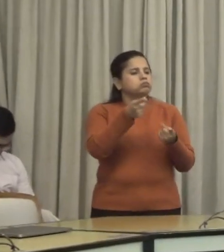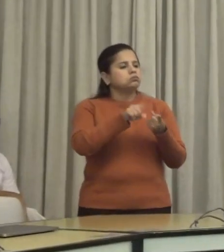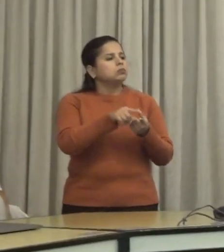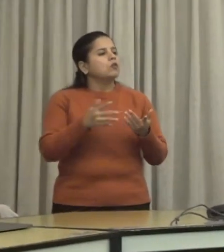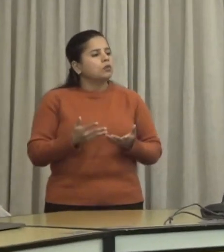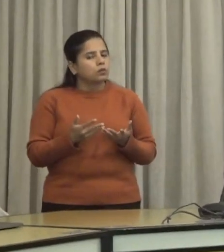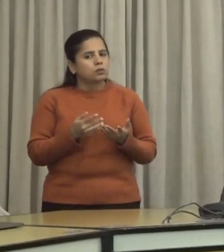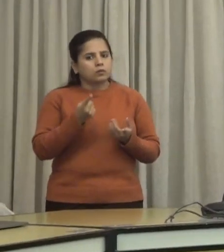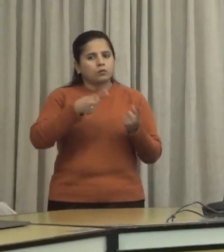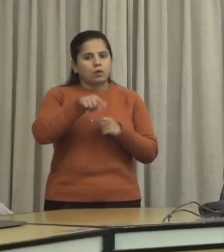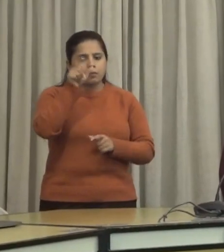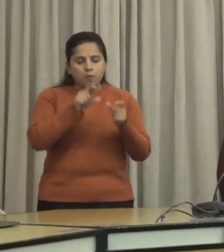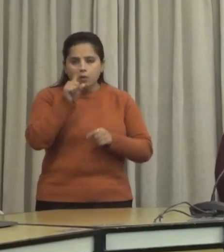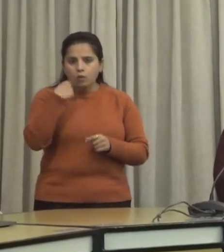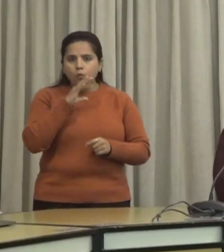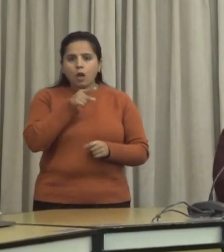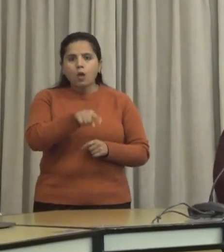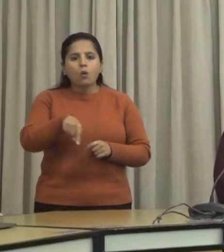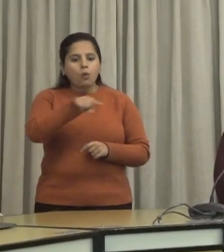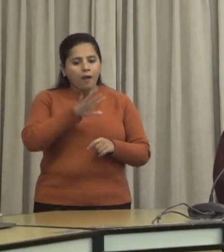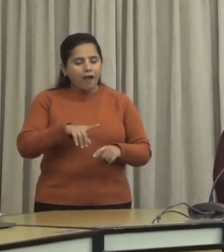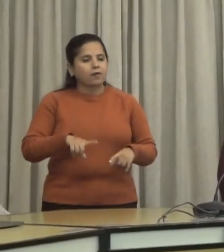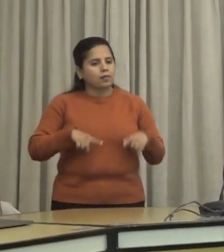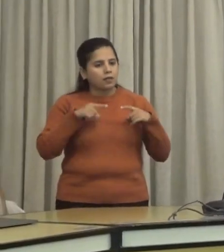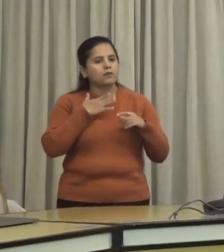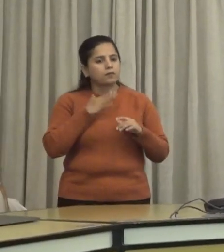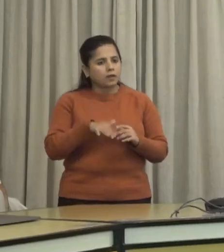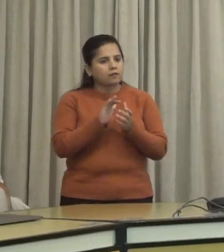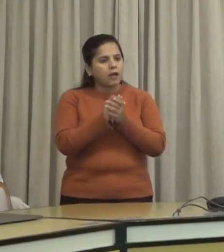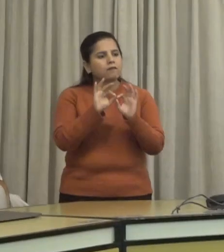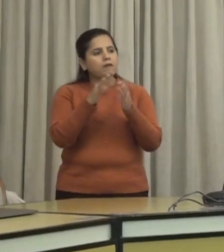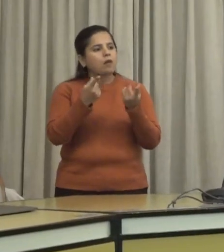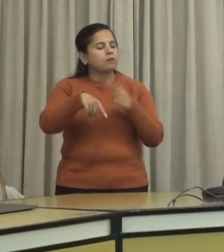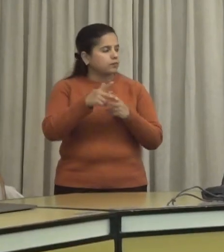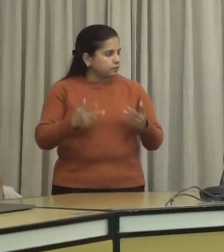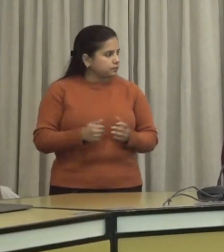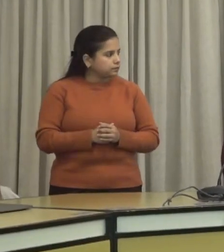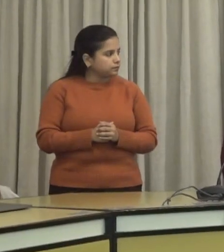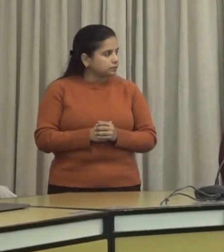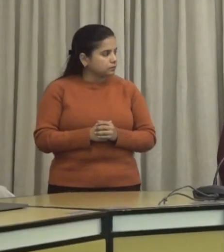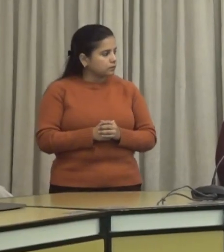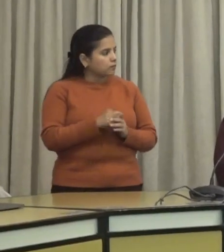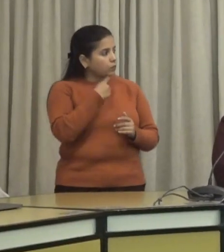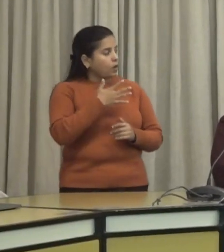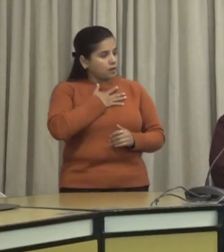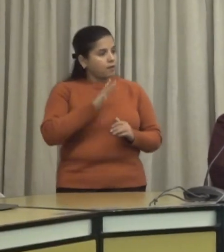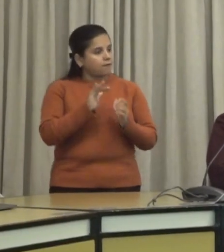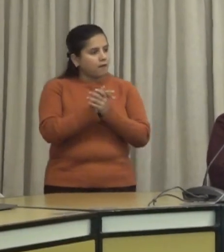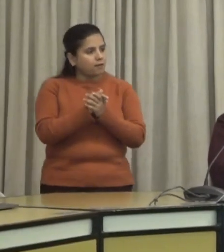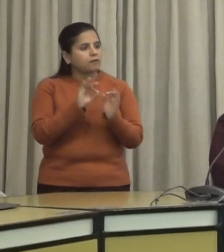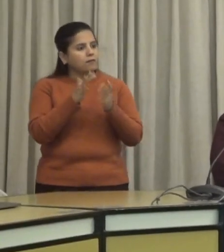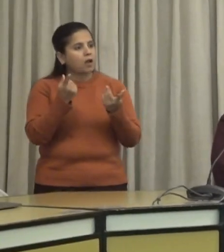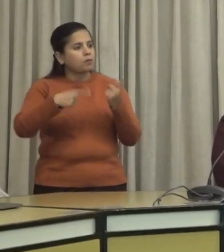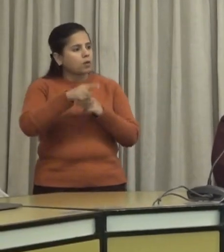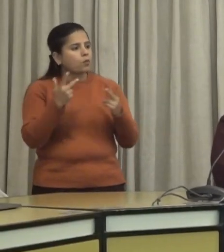to have on the people, those who are living, friends and family? Those who are living, like friends and family,